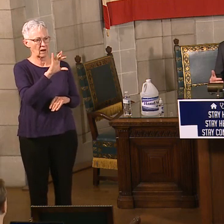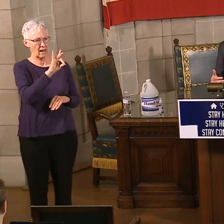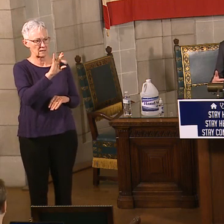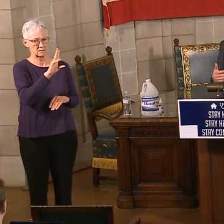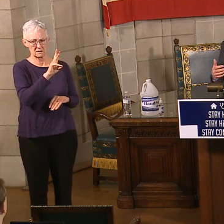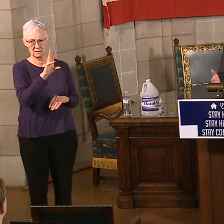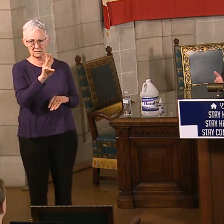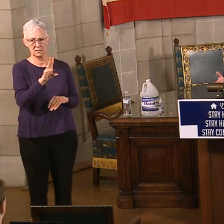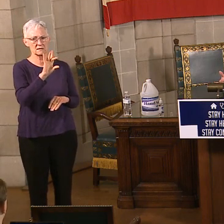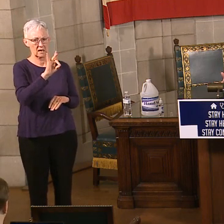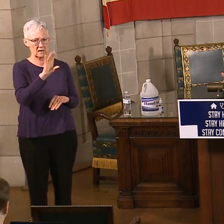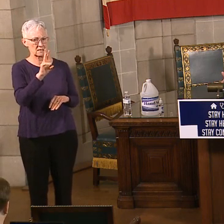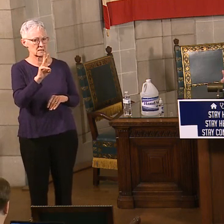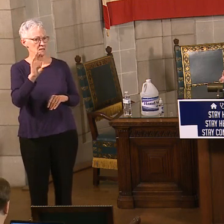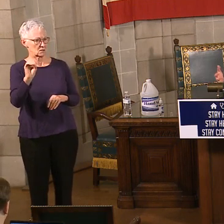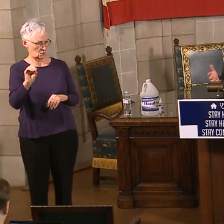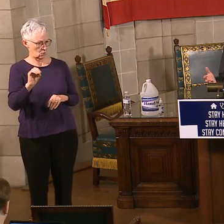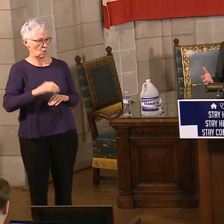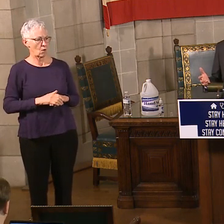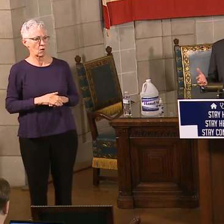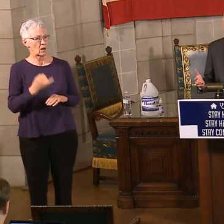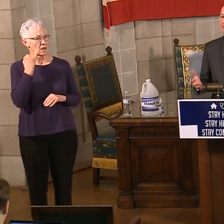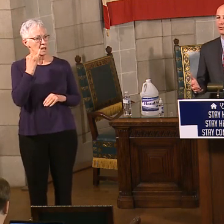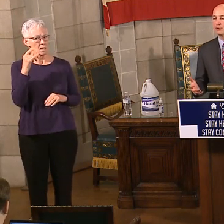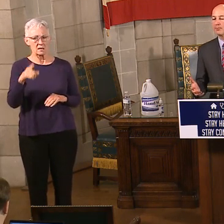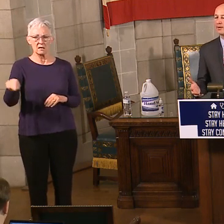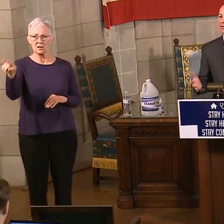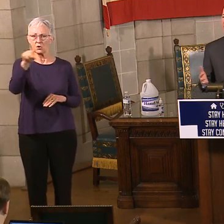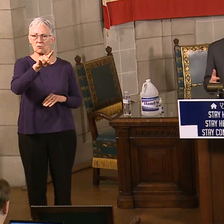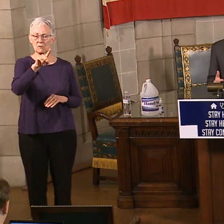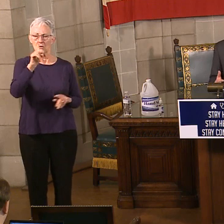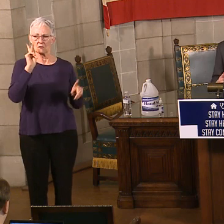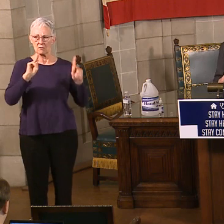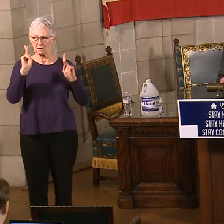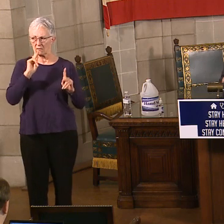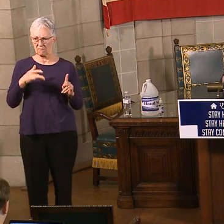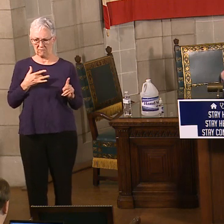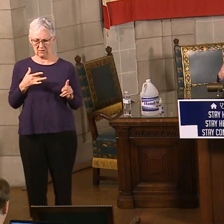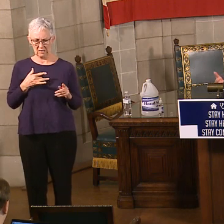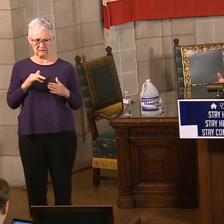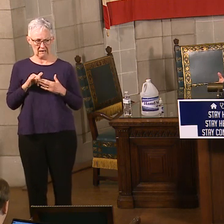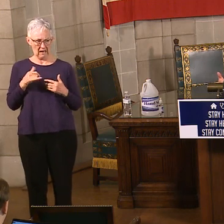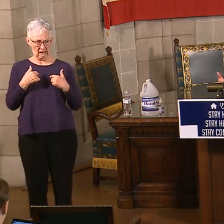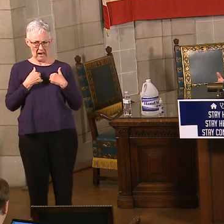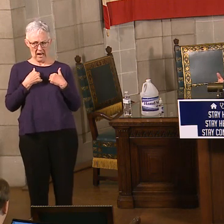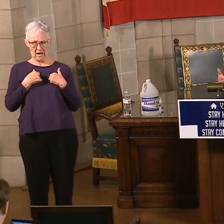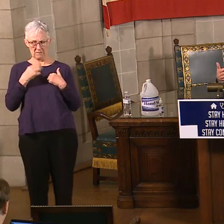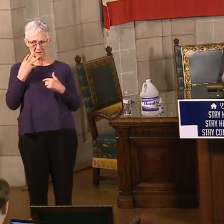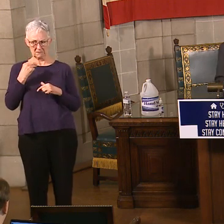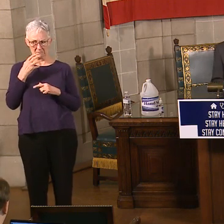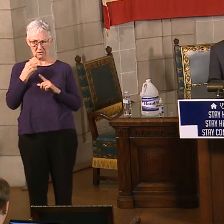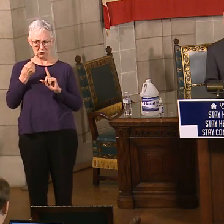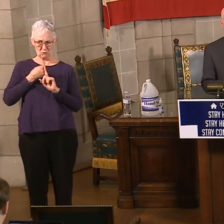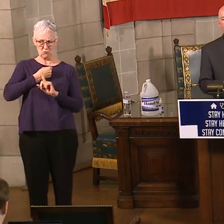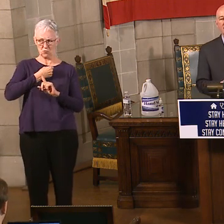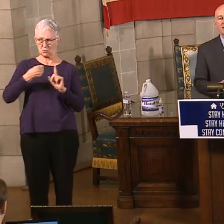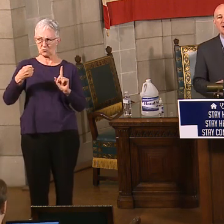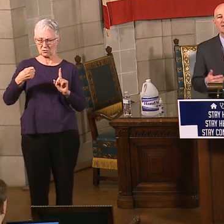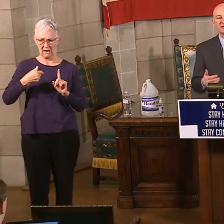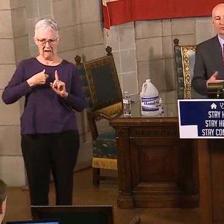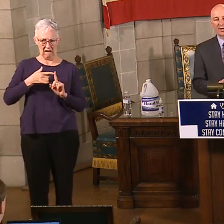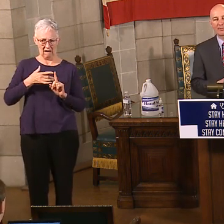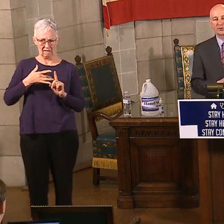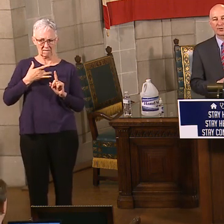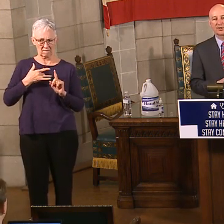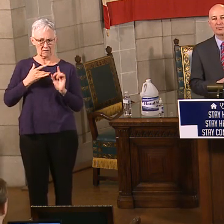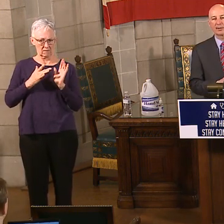1-800-866-8660. And if you are one of those folks who may be a victim or need additional help and you need to stay connected,